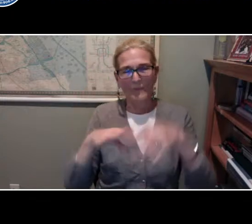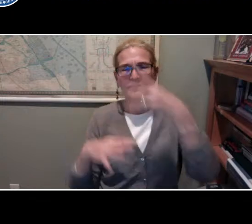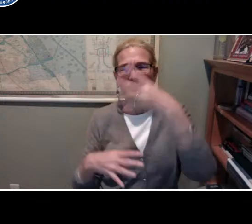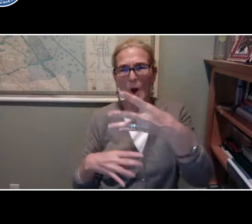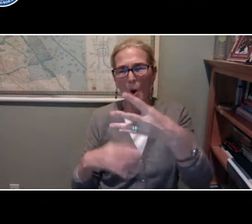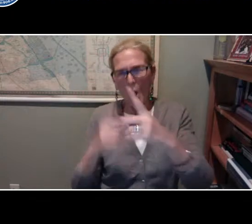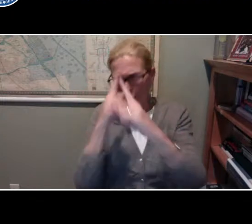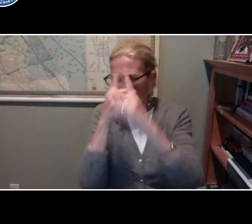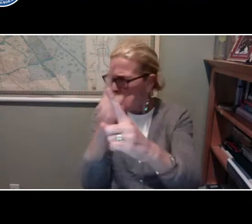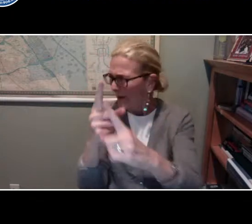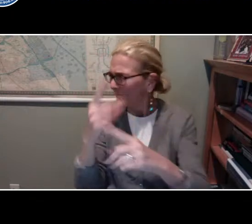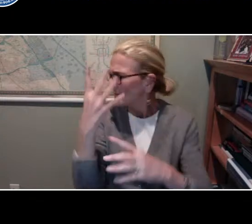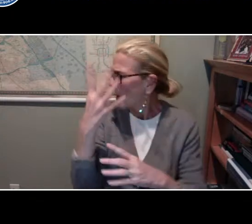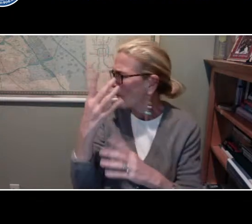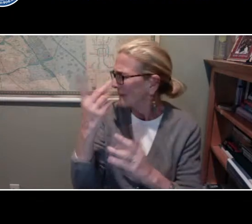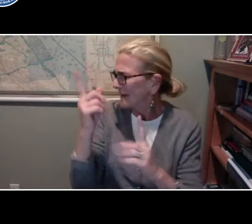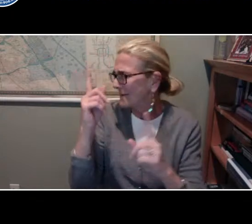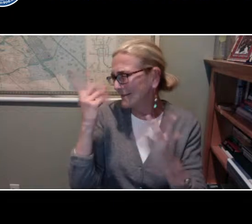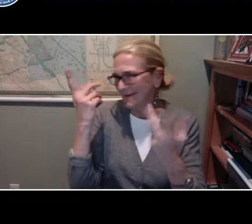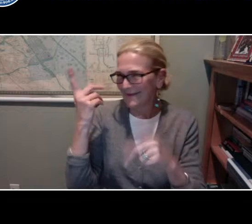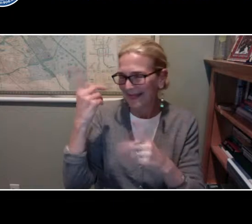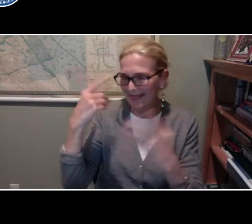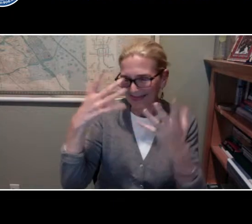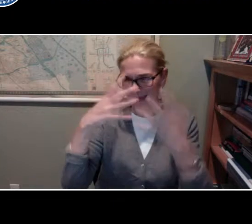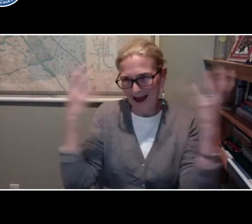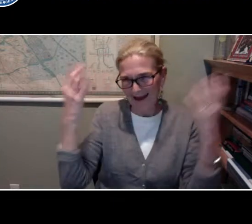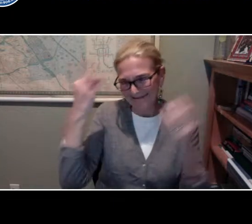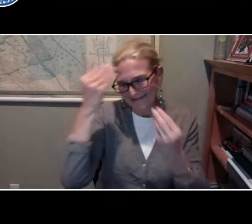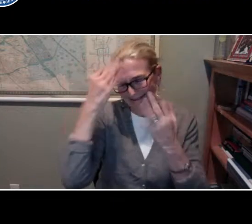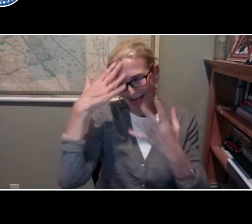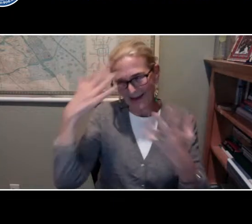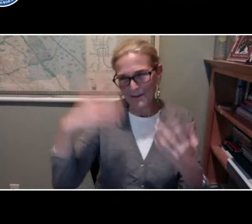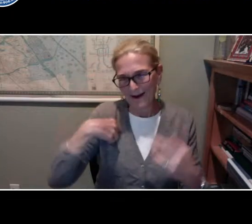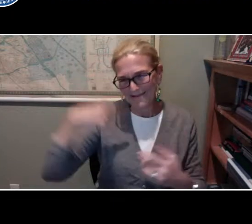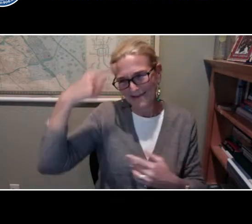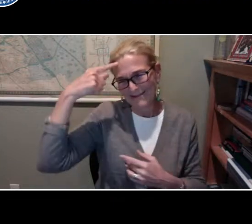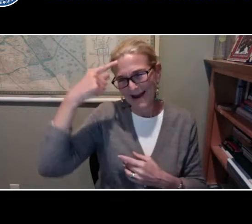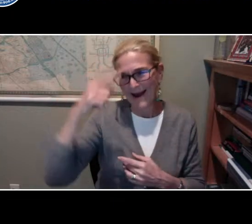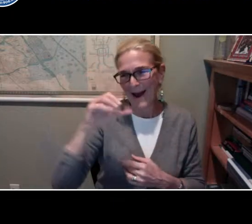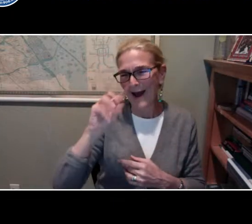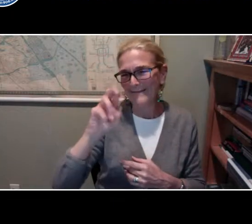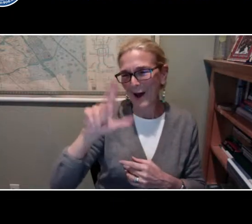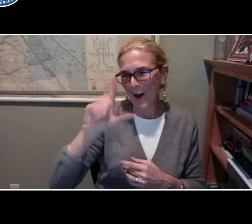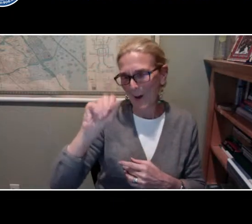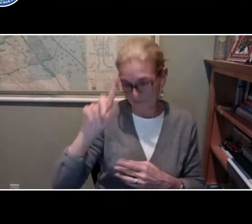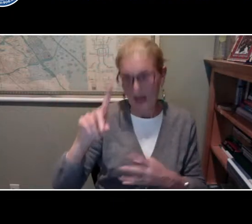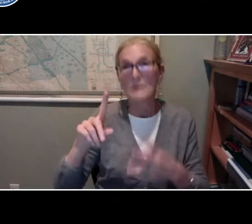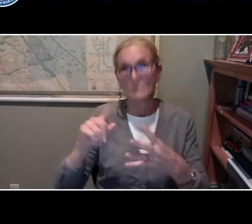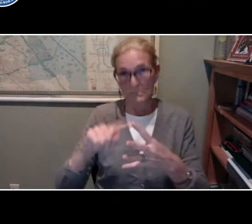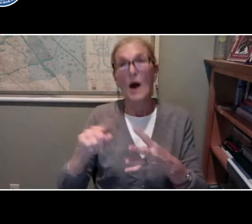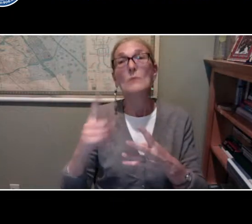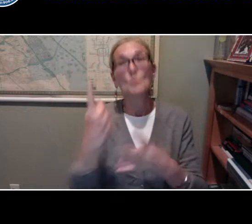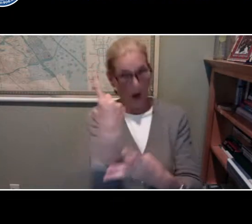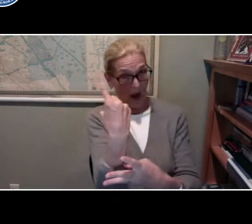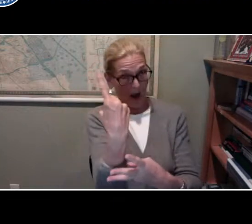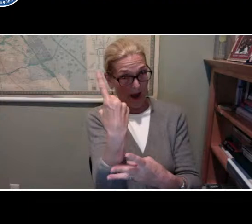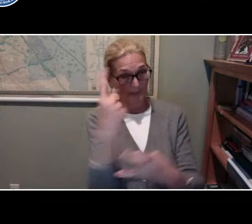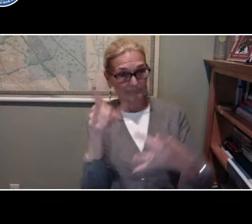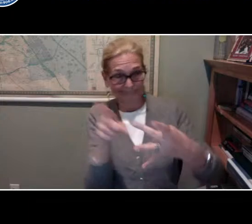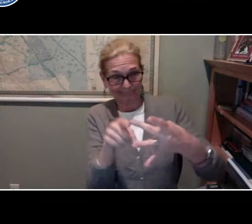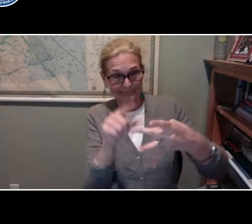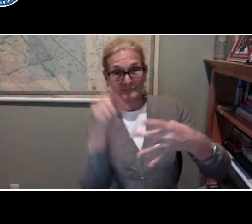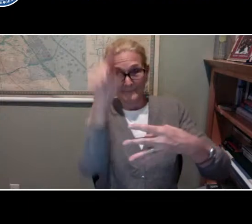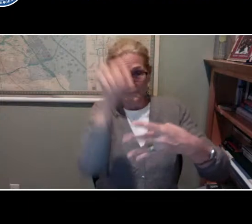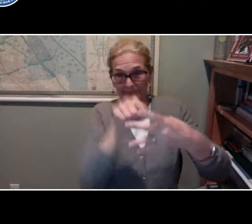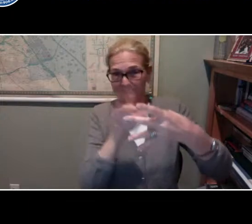they have one tab that is specific about their four, I'm holding a lot of information in my head. I might be a